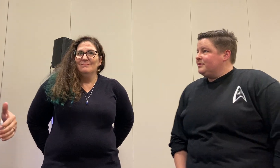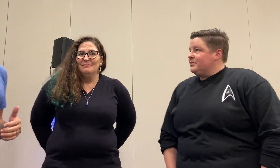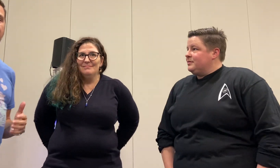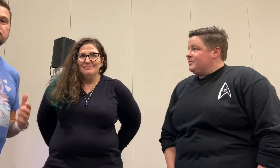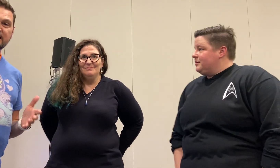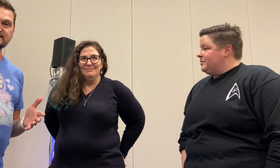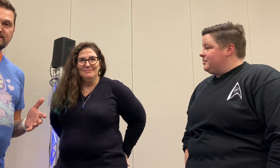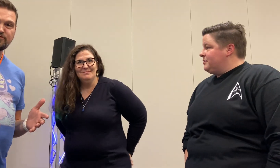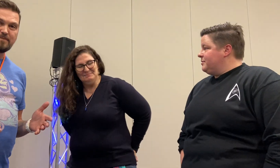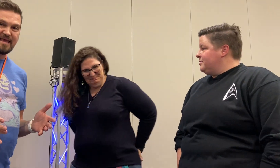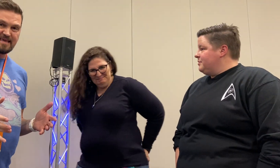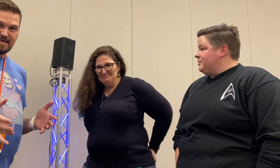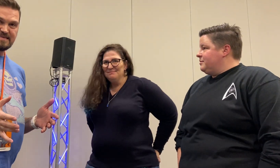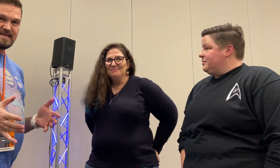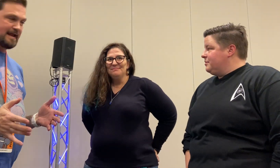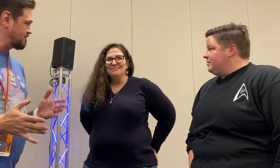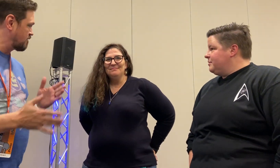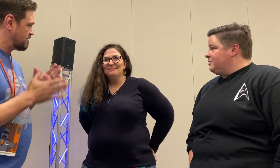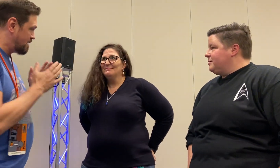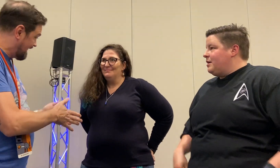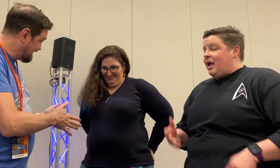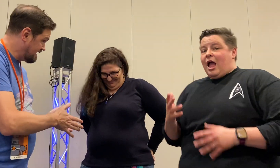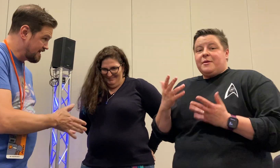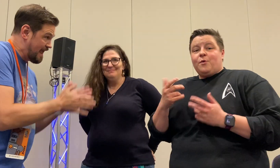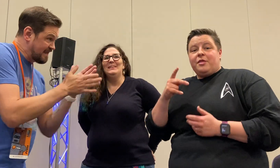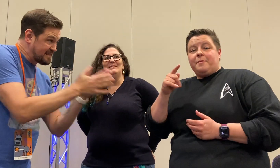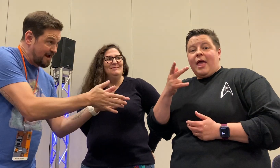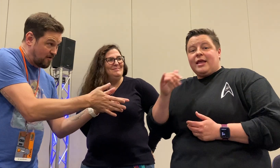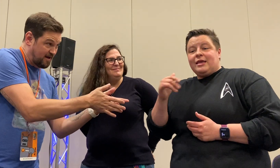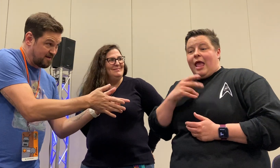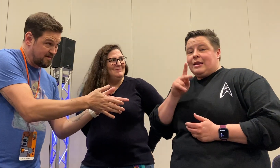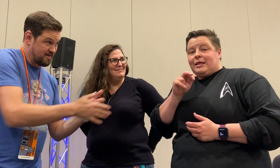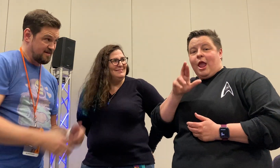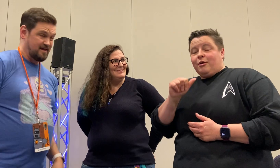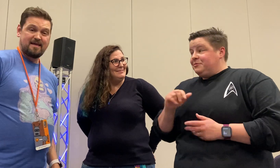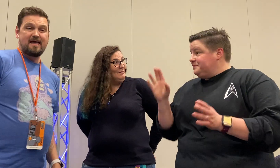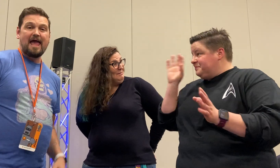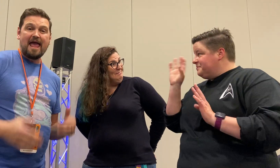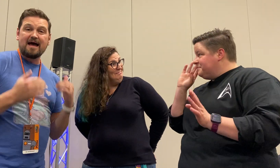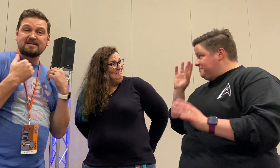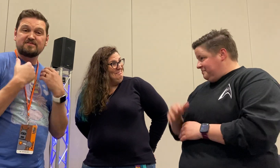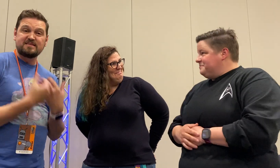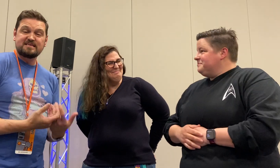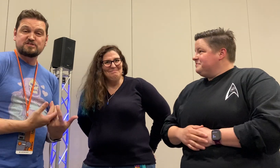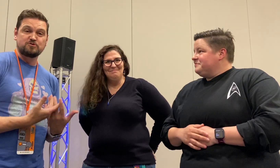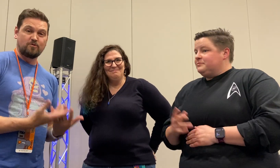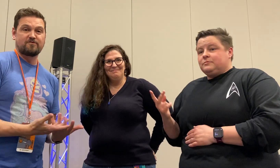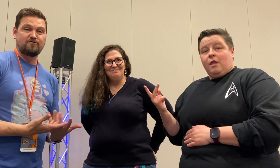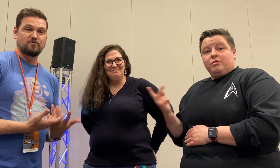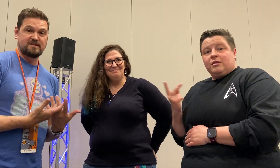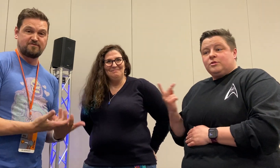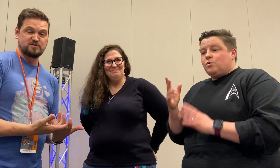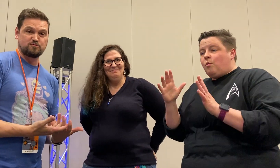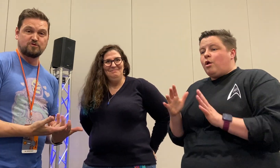Hi, I'm Jason from My Geek Easy and I'm here with Peggy and Kara. And these two wonderful individuals